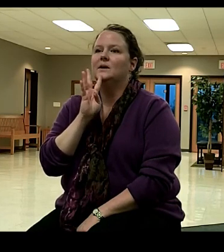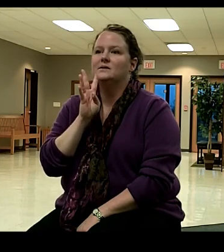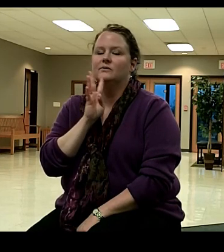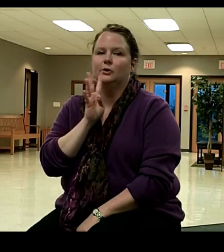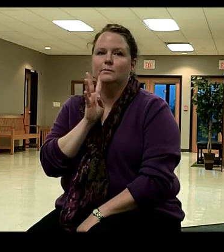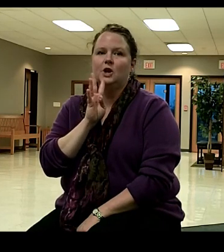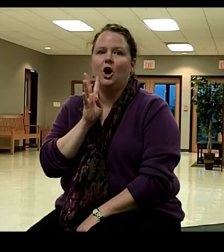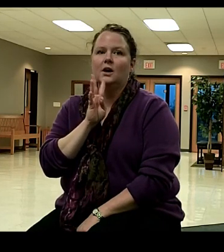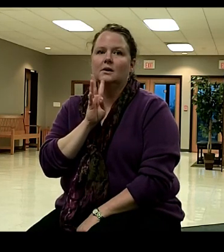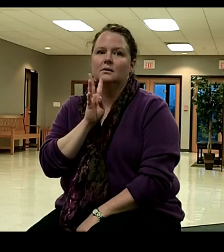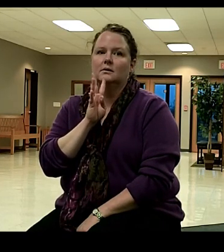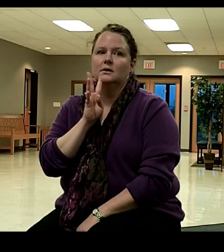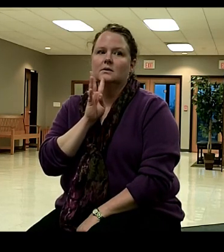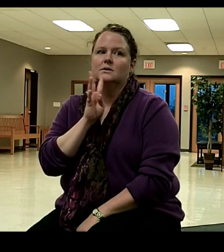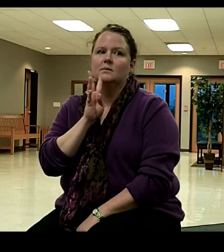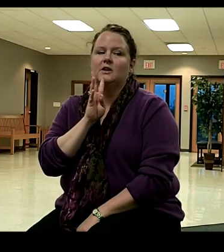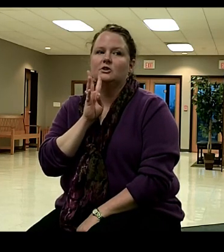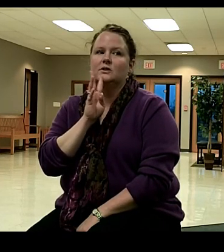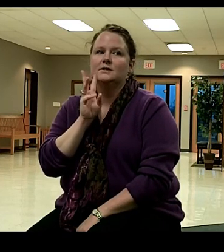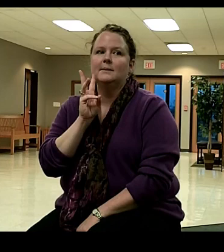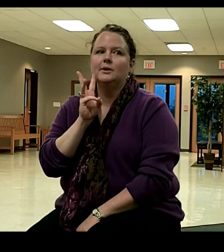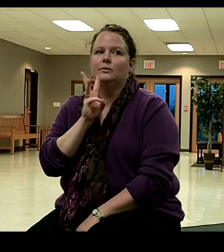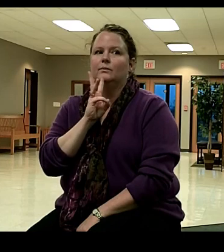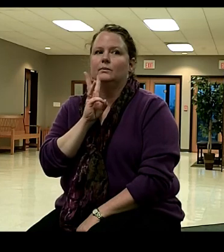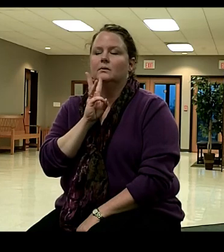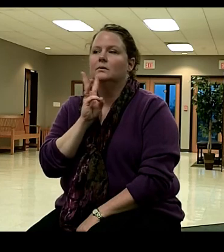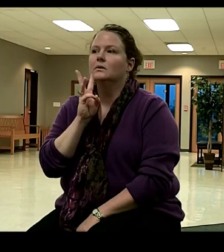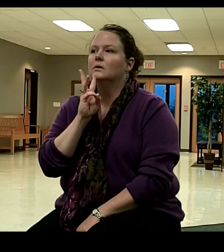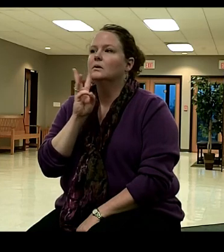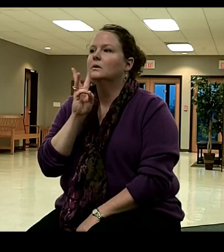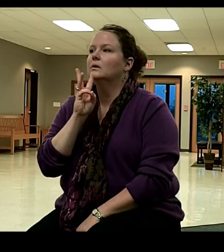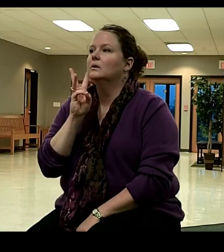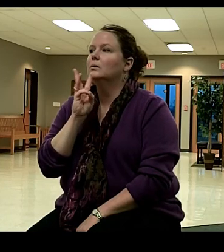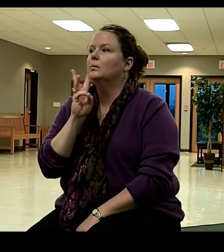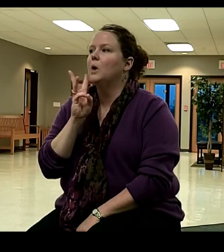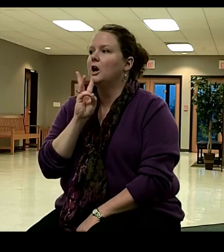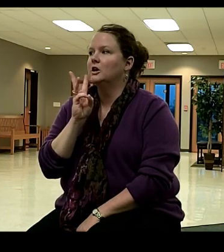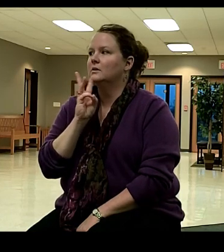is the verb talk. So make sure it's a W. Water.